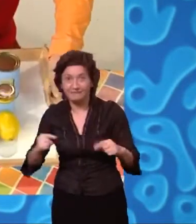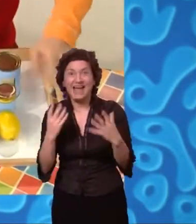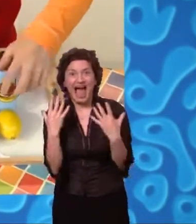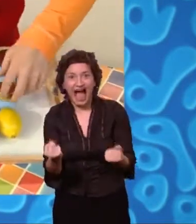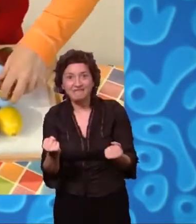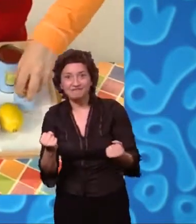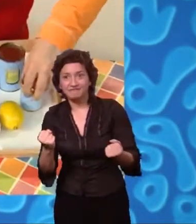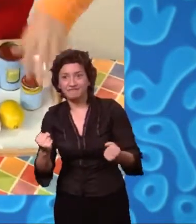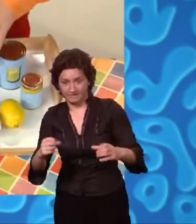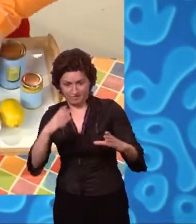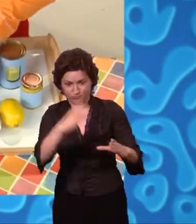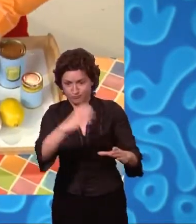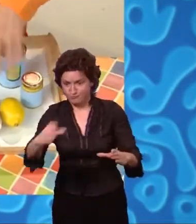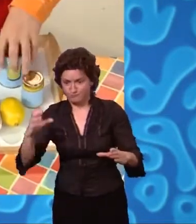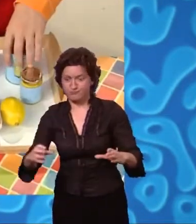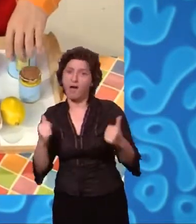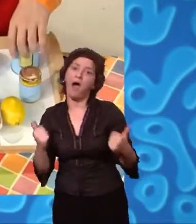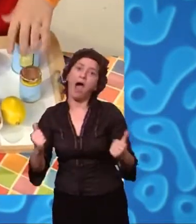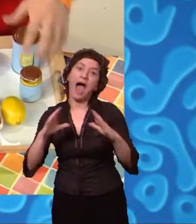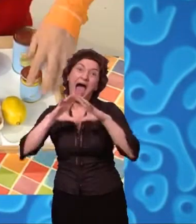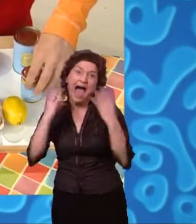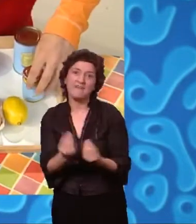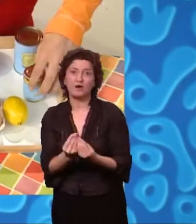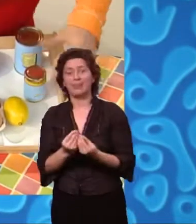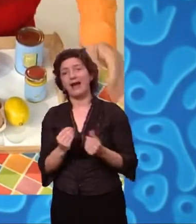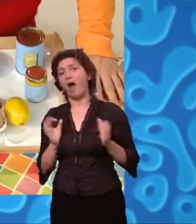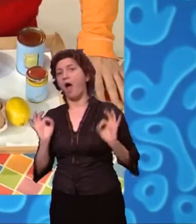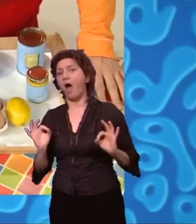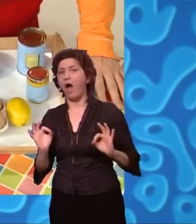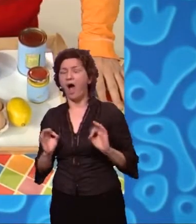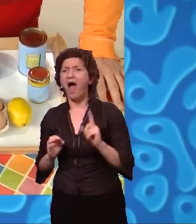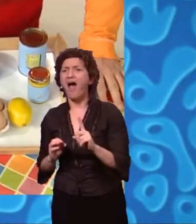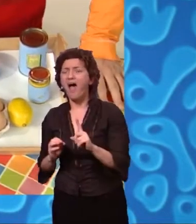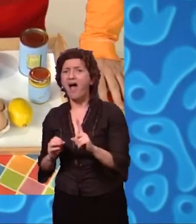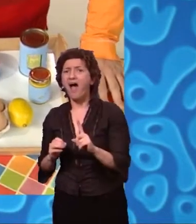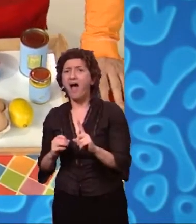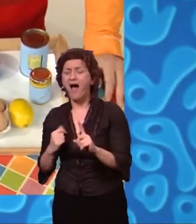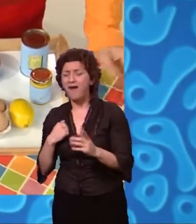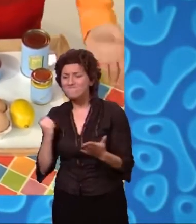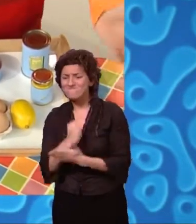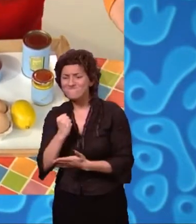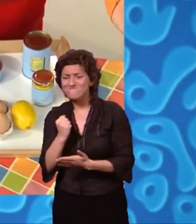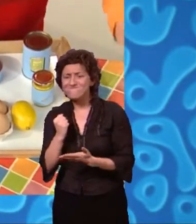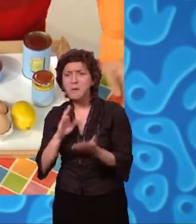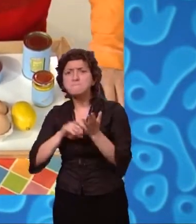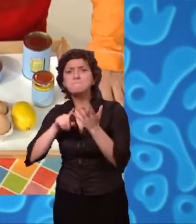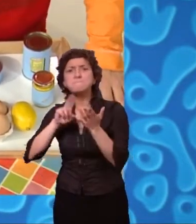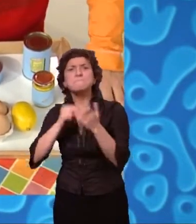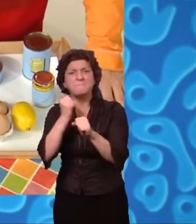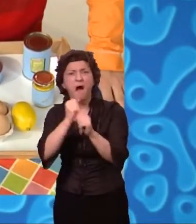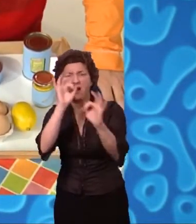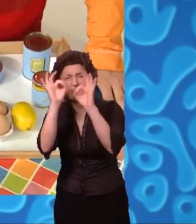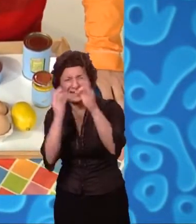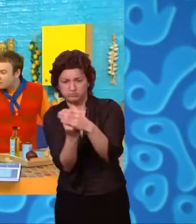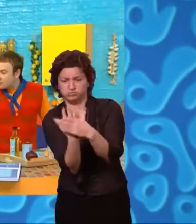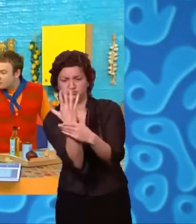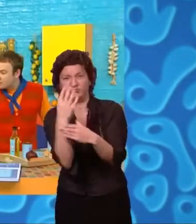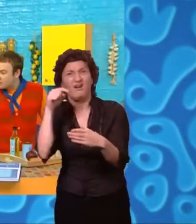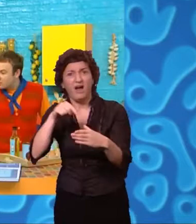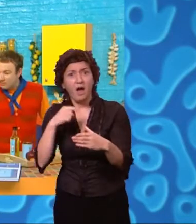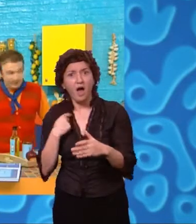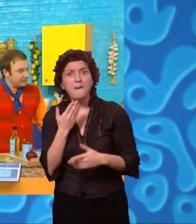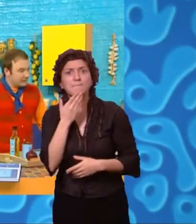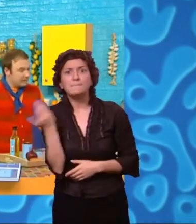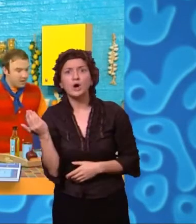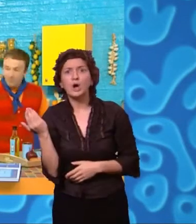Here we are, little cook. Everything we need for the recipe. But I'm afraid we haven't got any mung bean sprouts. Oh,